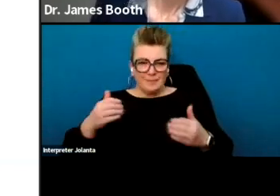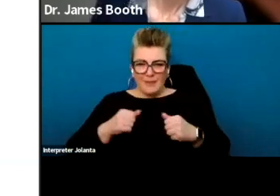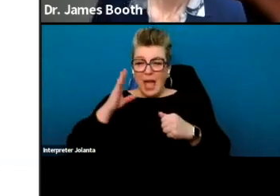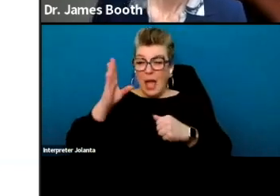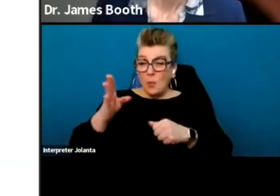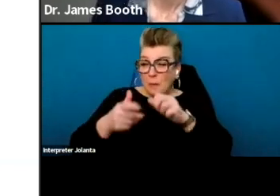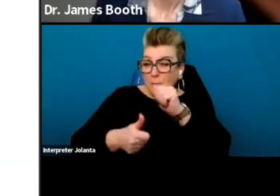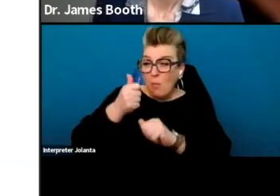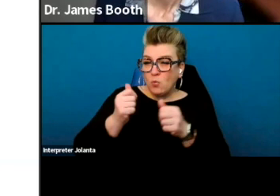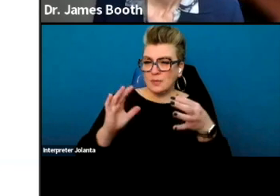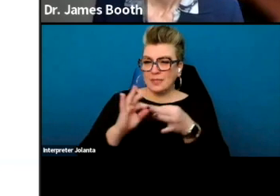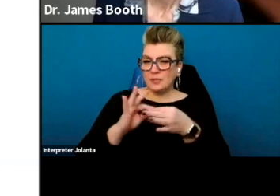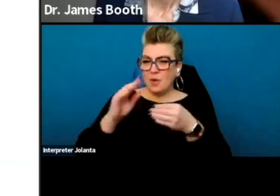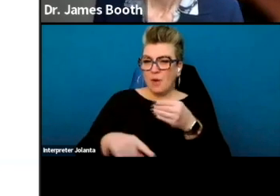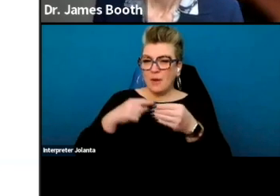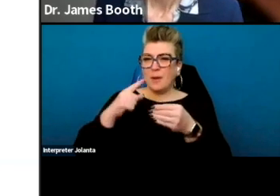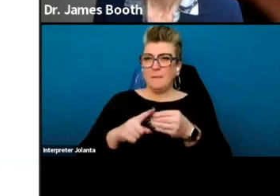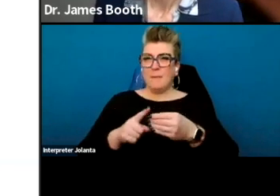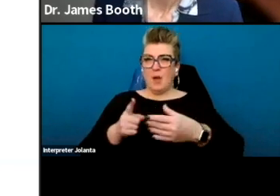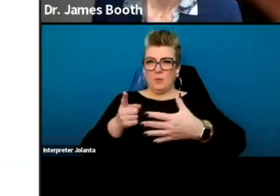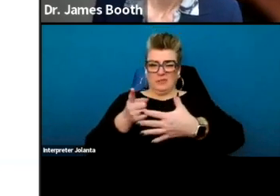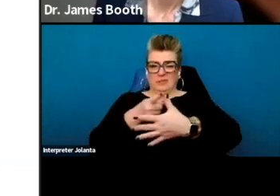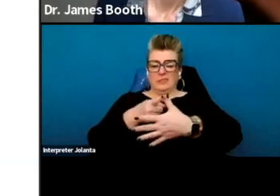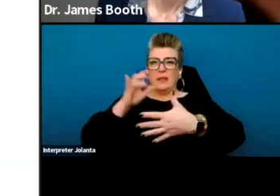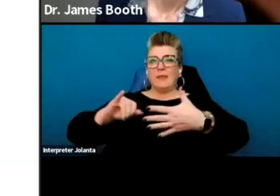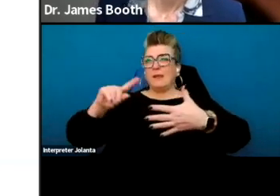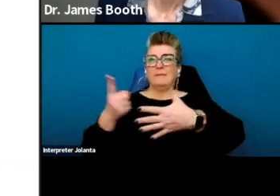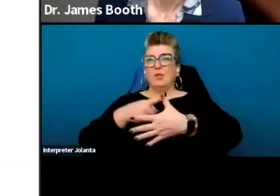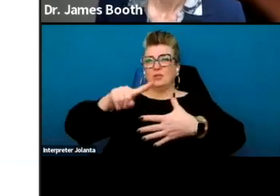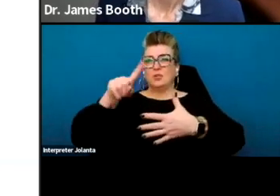talk mainly about the first question,